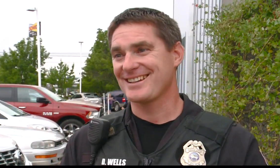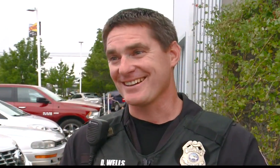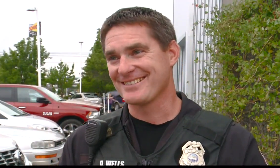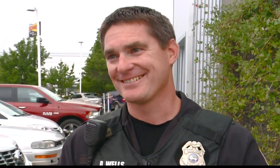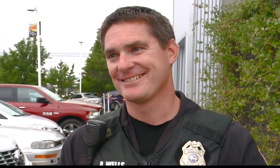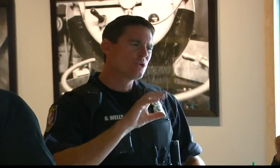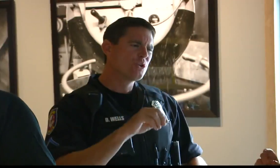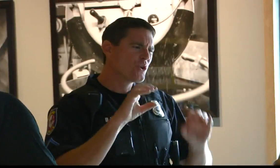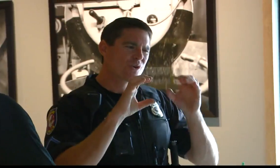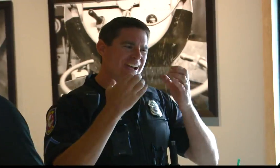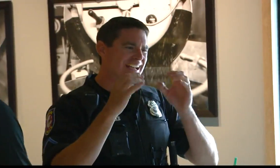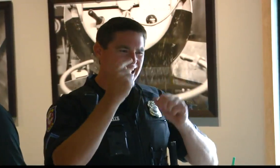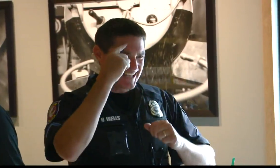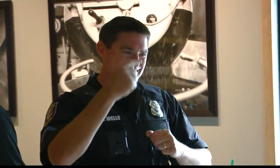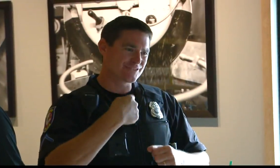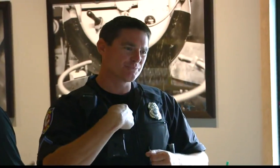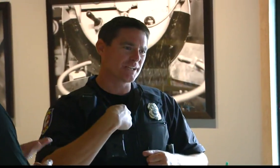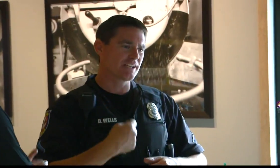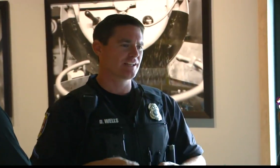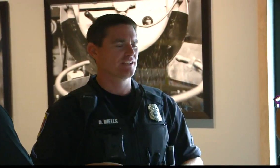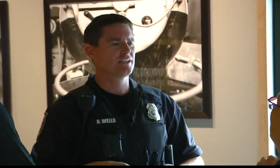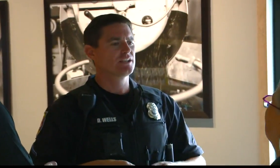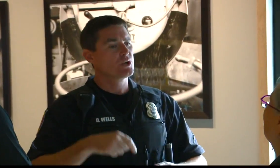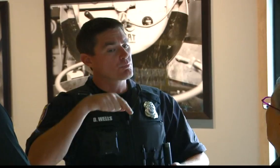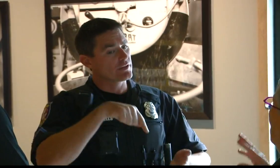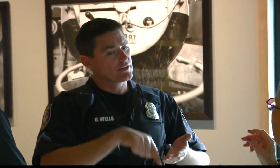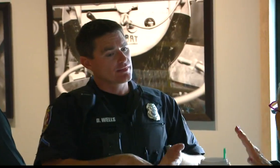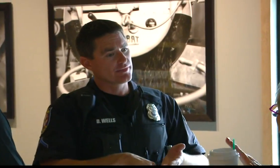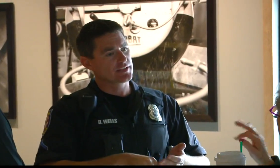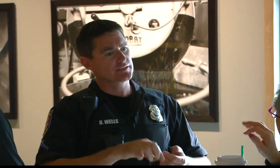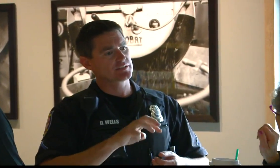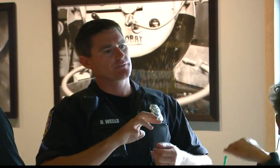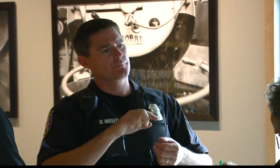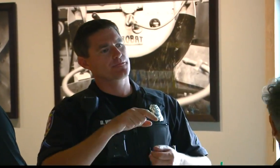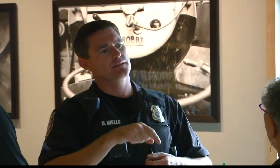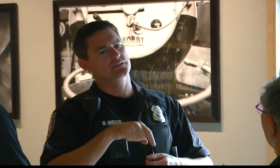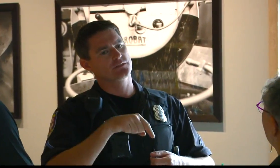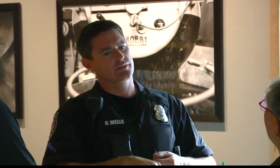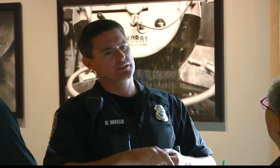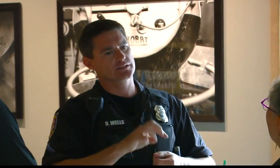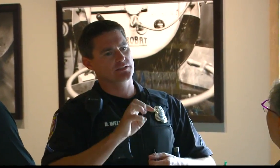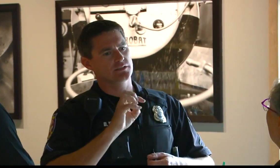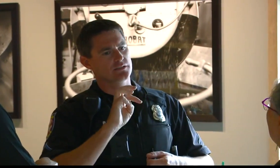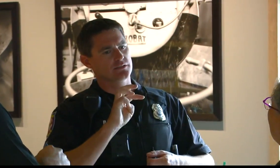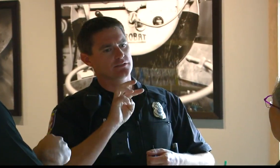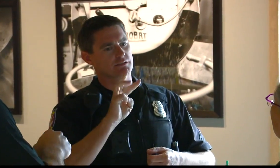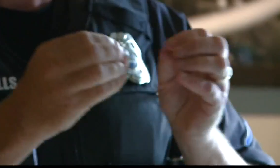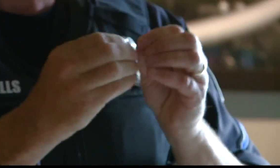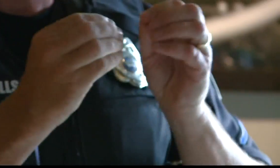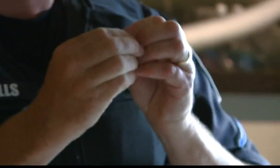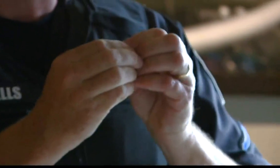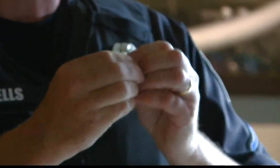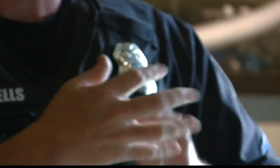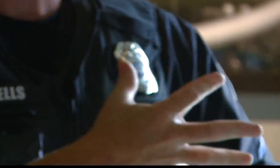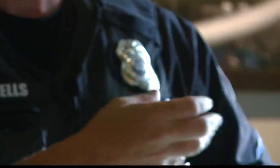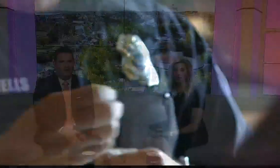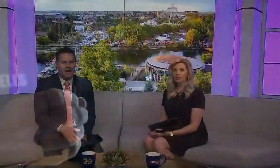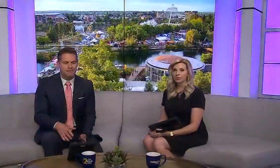say the department got the idea to hold this event from a deaf person in the community. They reached out and work with the department to make it all happen.